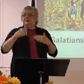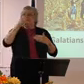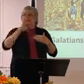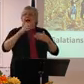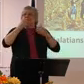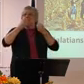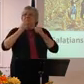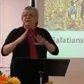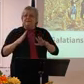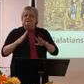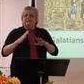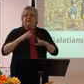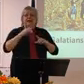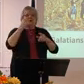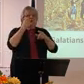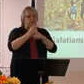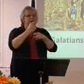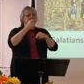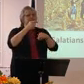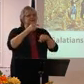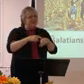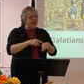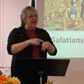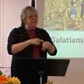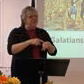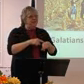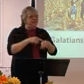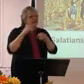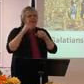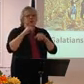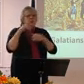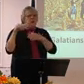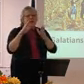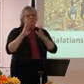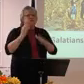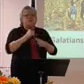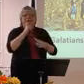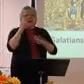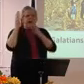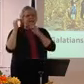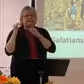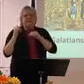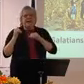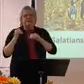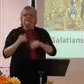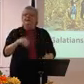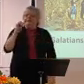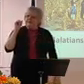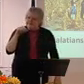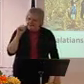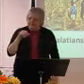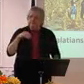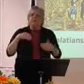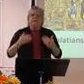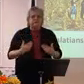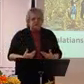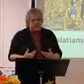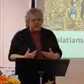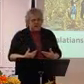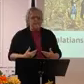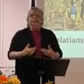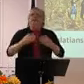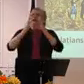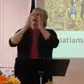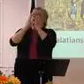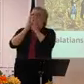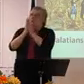God's blessing when it comes at the right time in unexpected ways. So yes, we get tired. Ask the